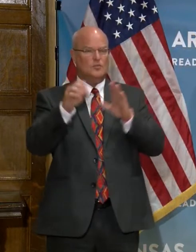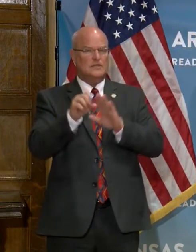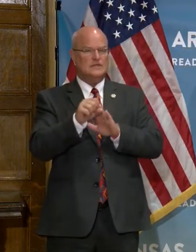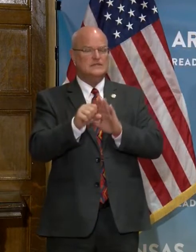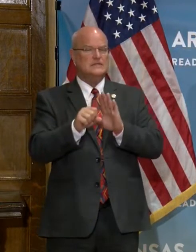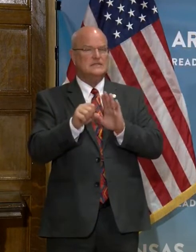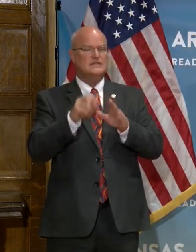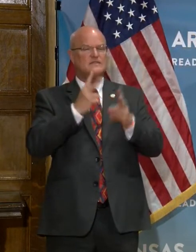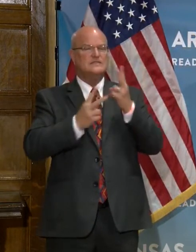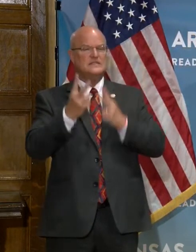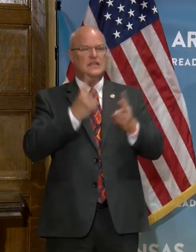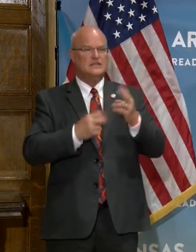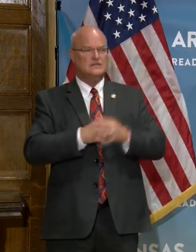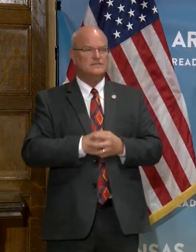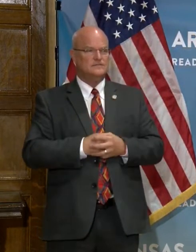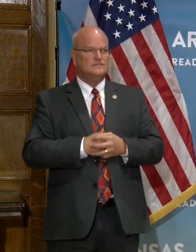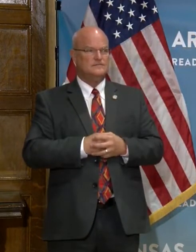visitation?